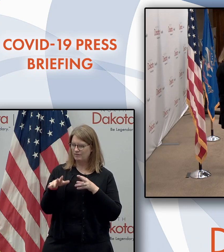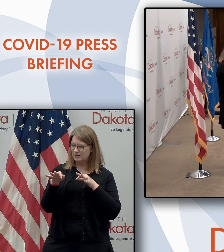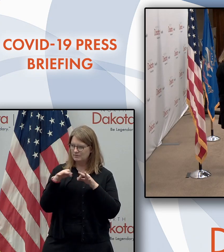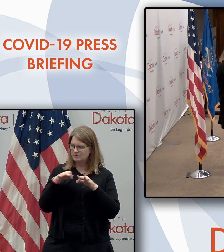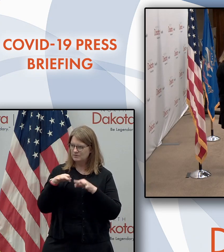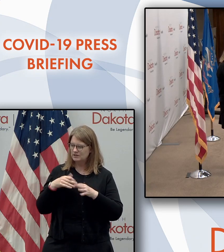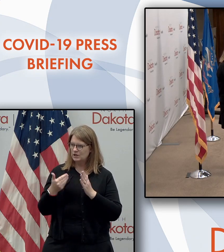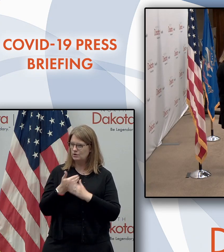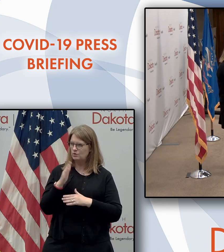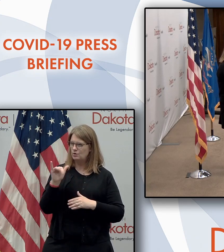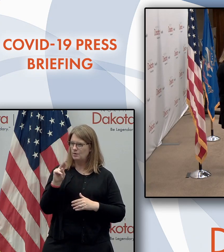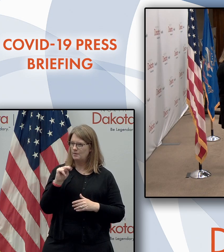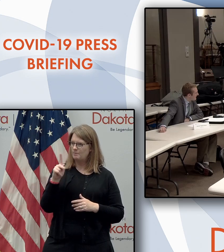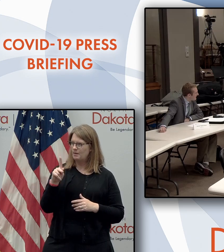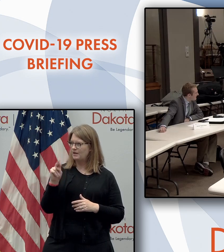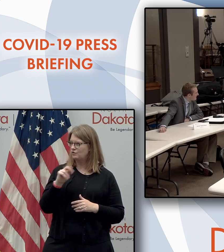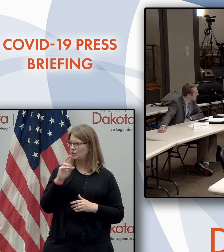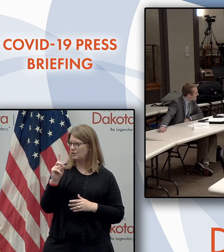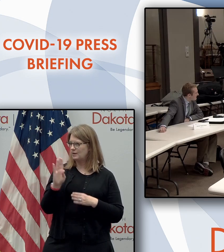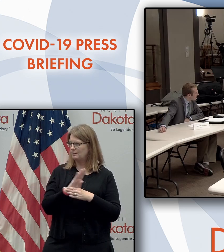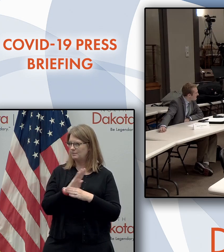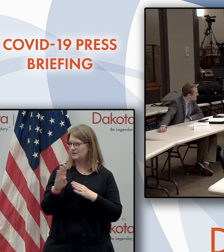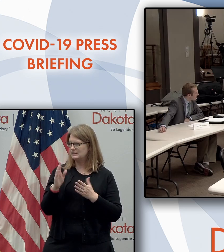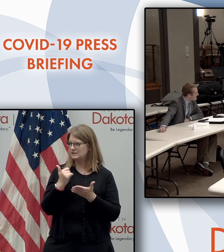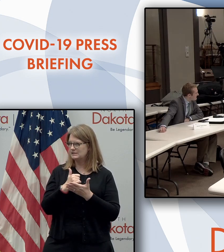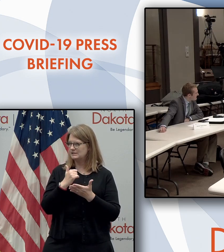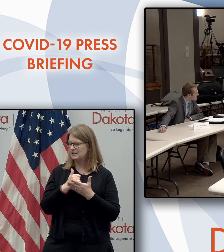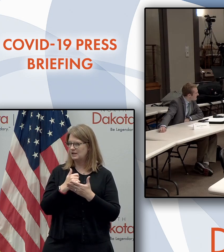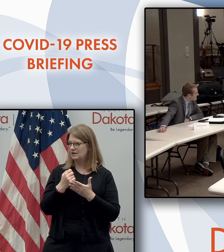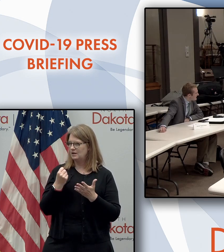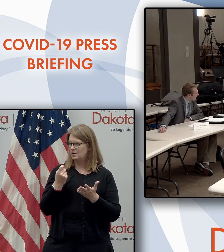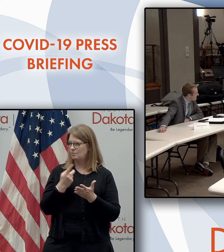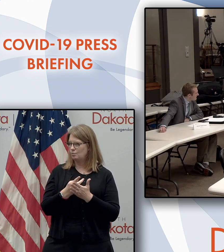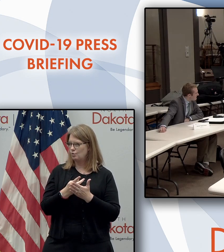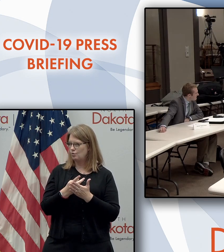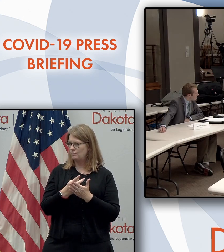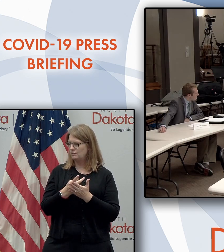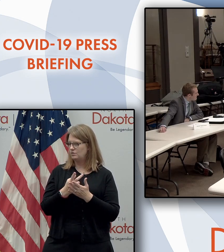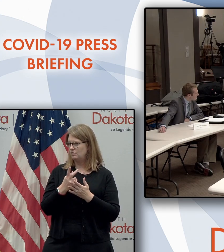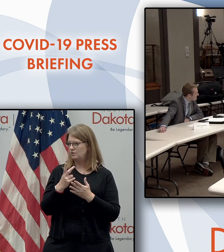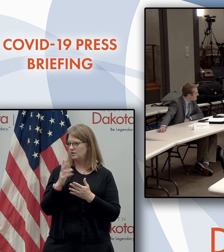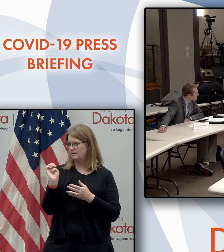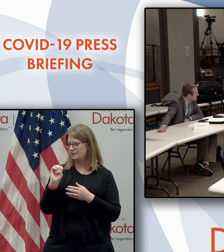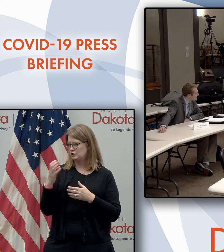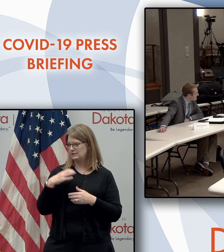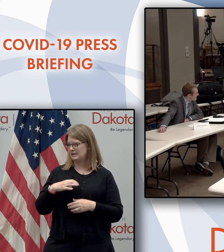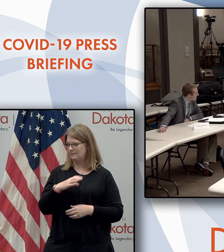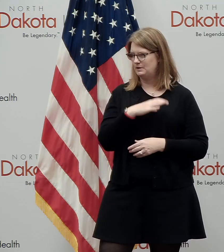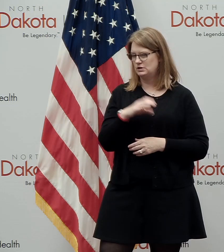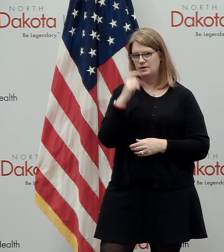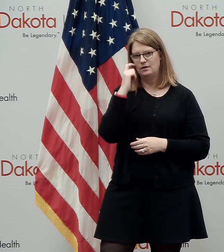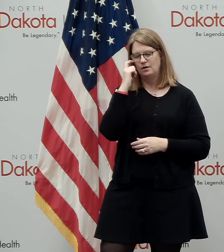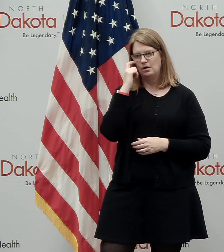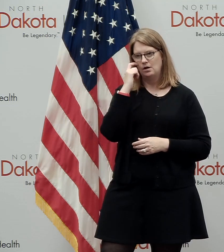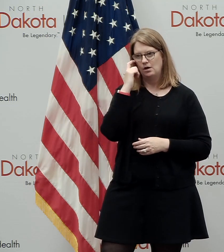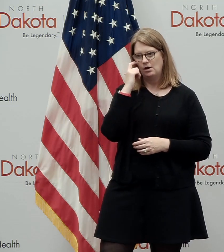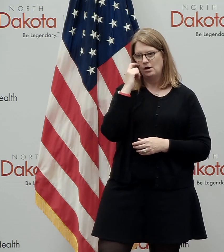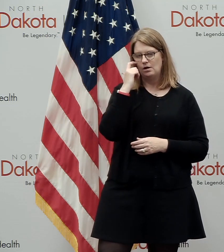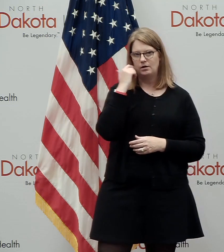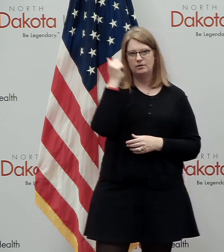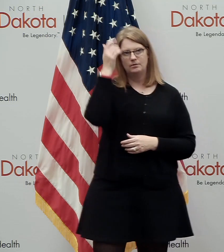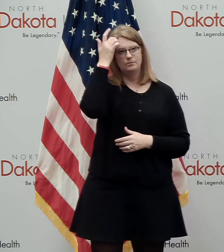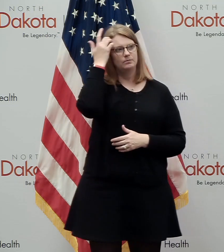new Bank of North Dakota business aid approved by the Emergency Commission Day and forwarded to the budget section? Yes,